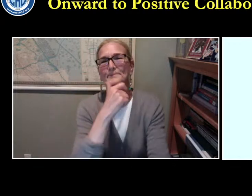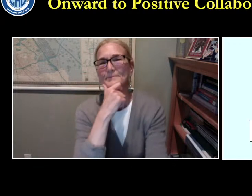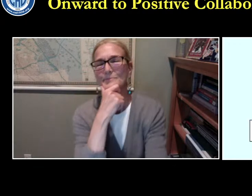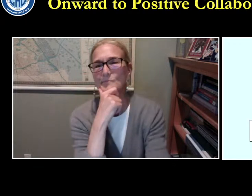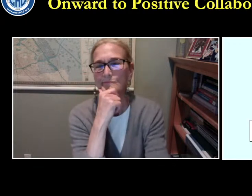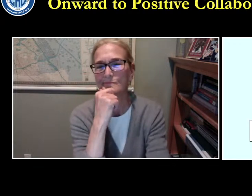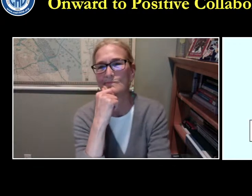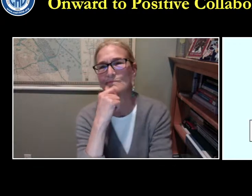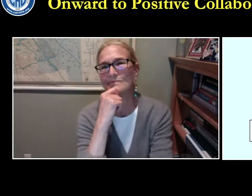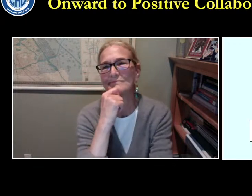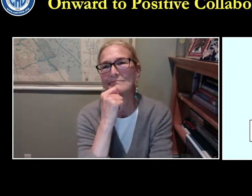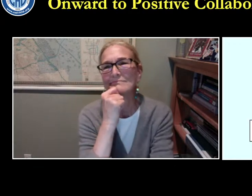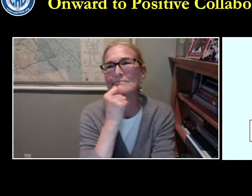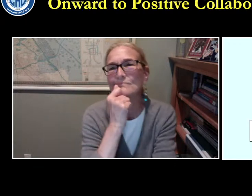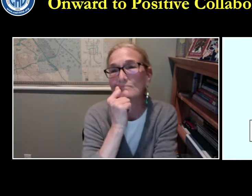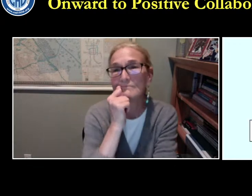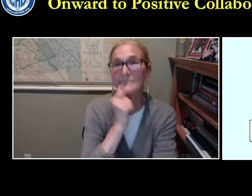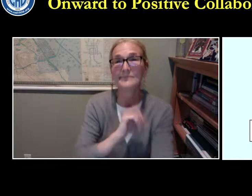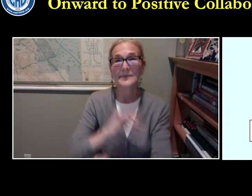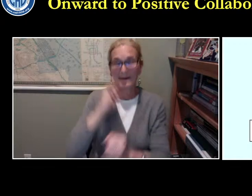into practice.